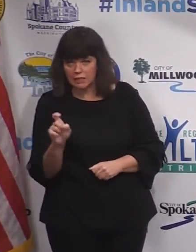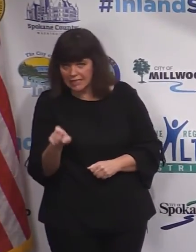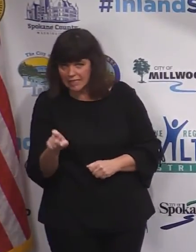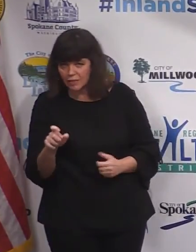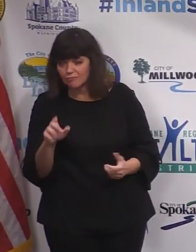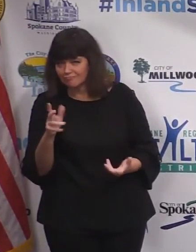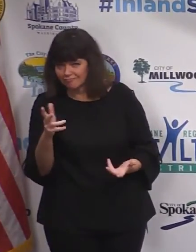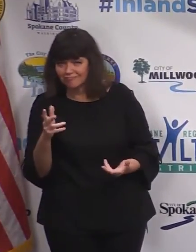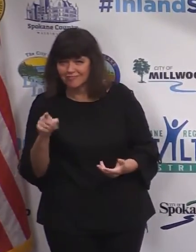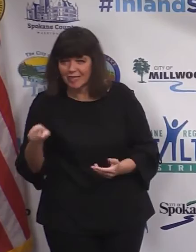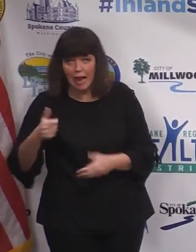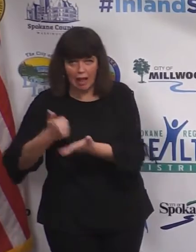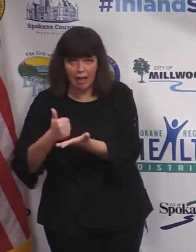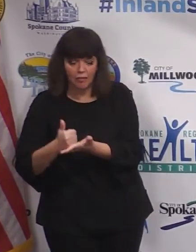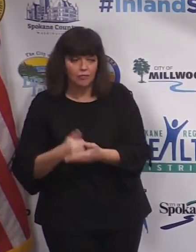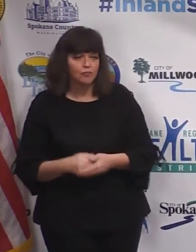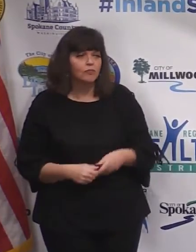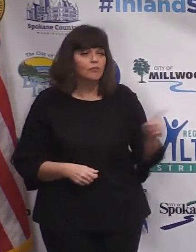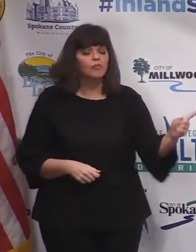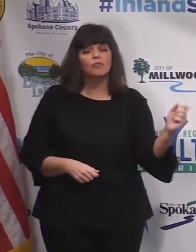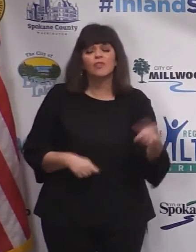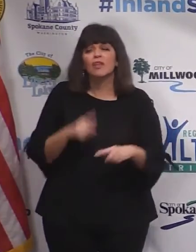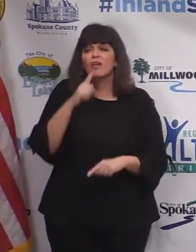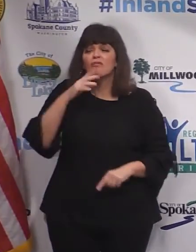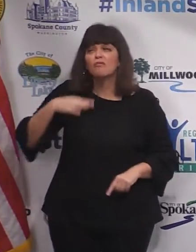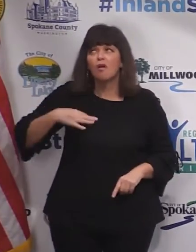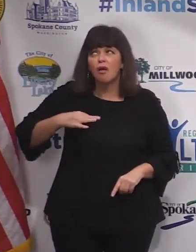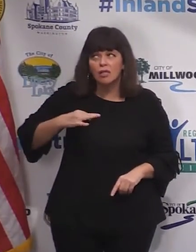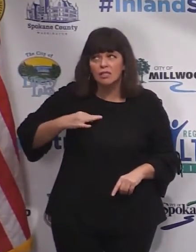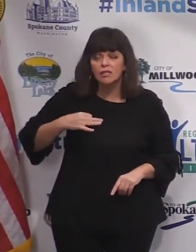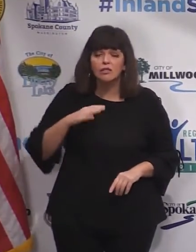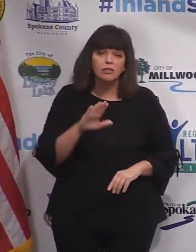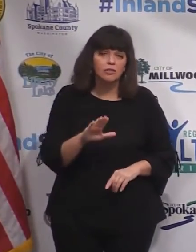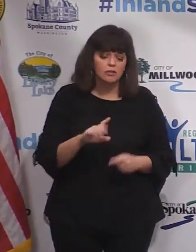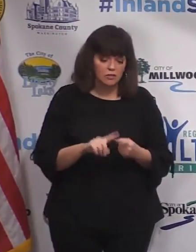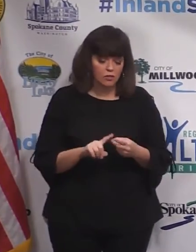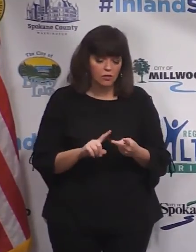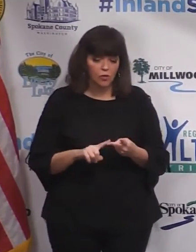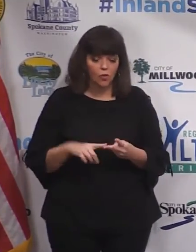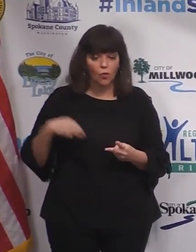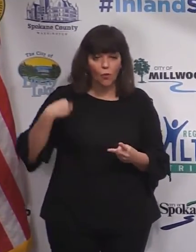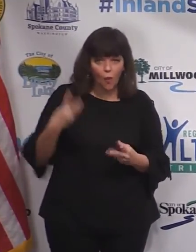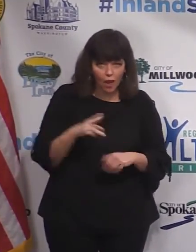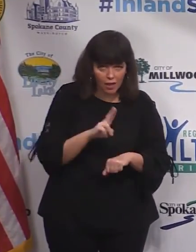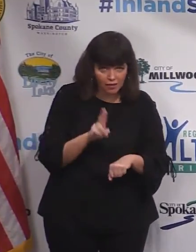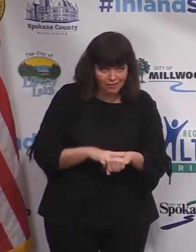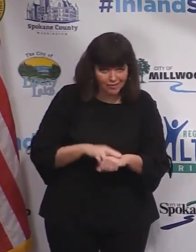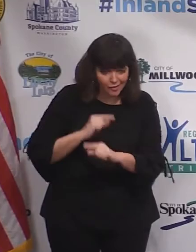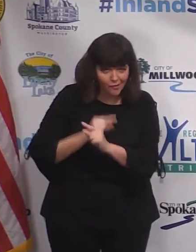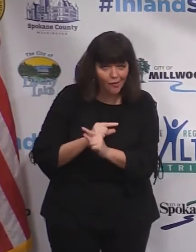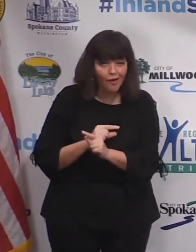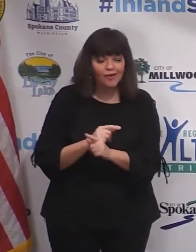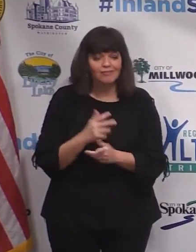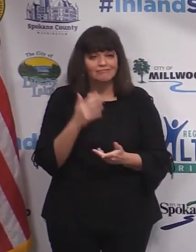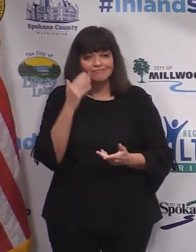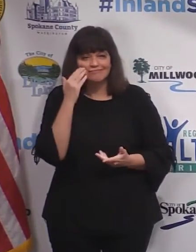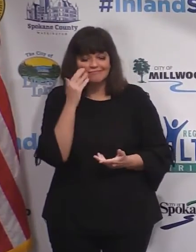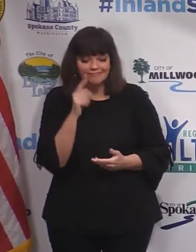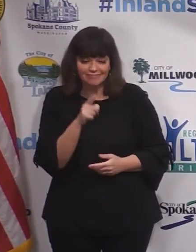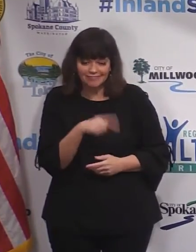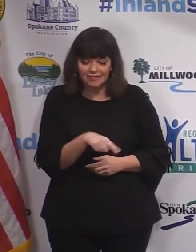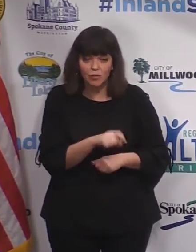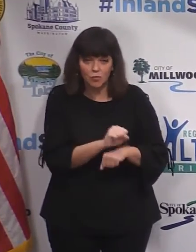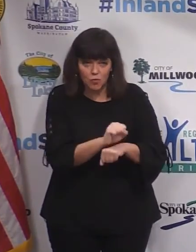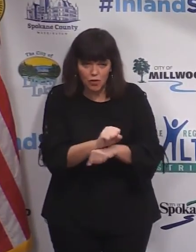volunteers, not only the volunteers, but also our Washington National Guard working within our different food banks and